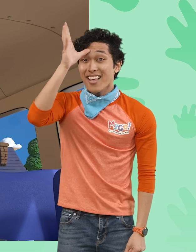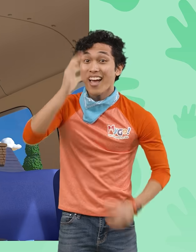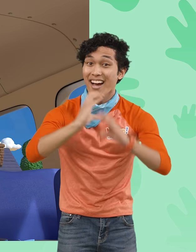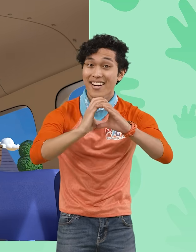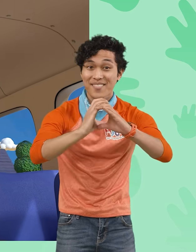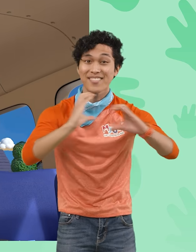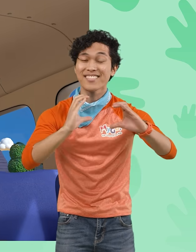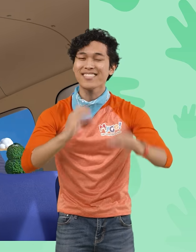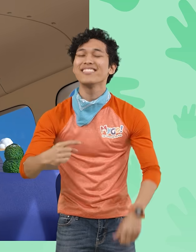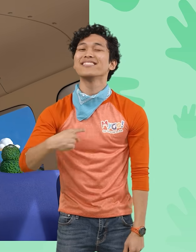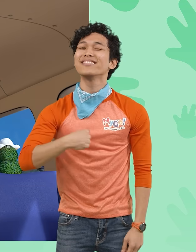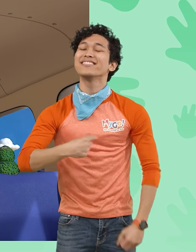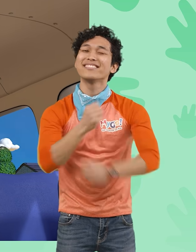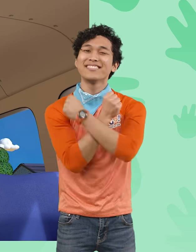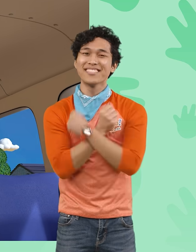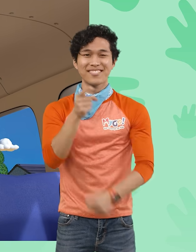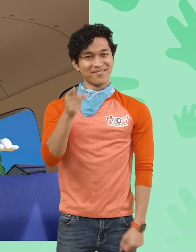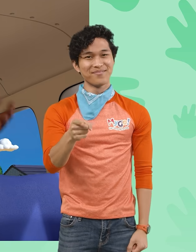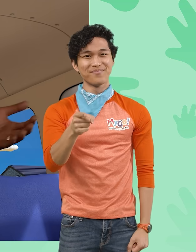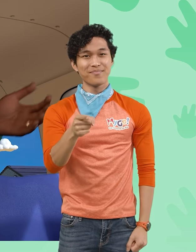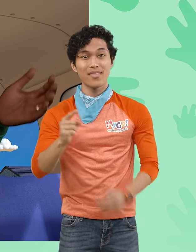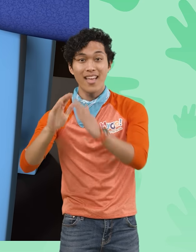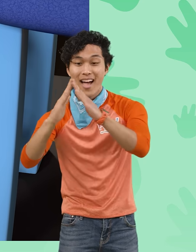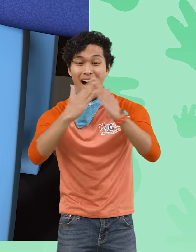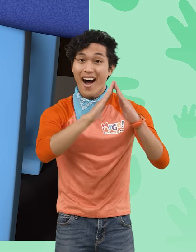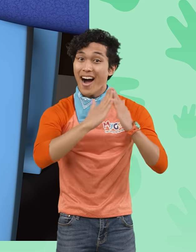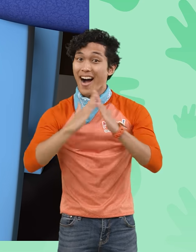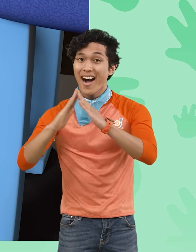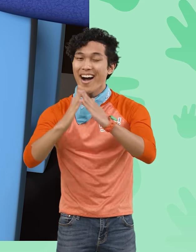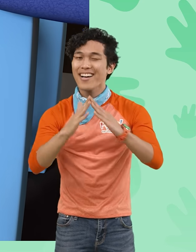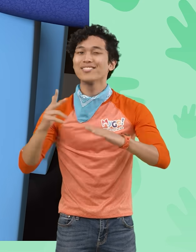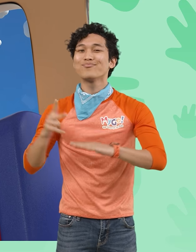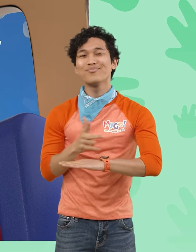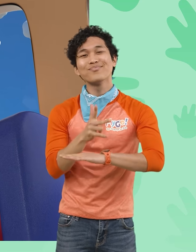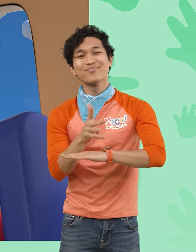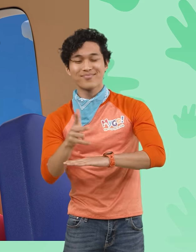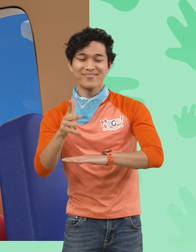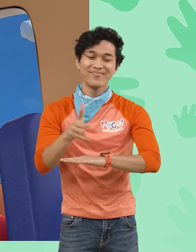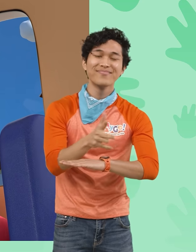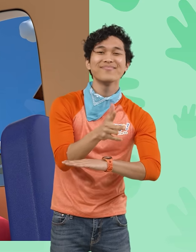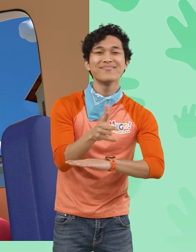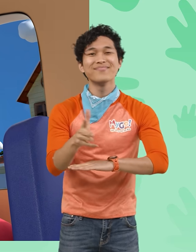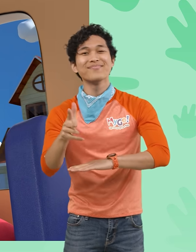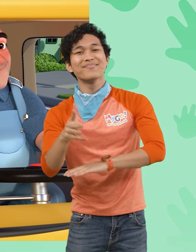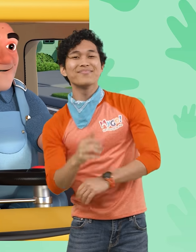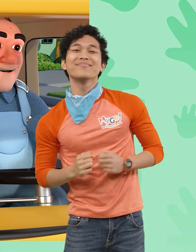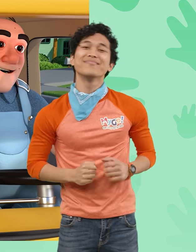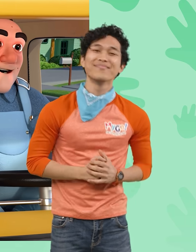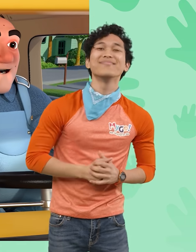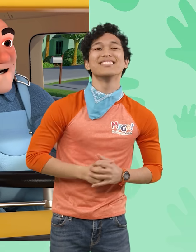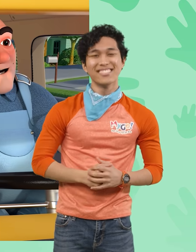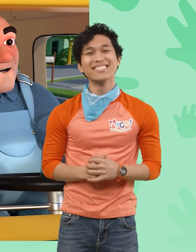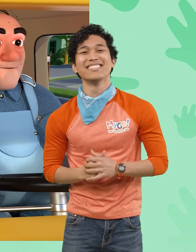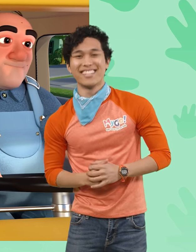The daddies on the bus go, I love you, all through the